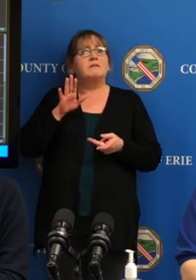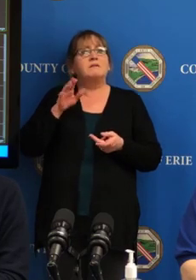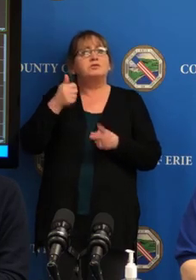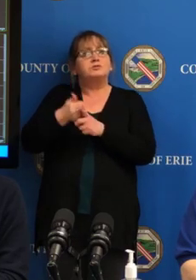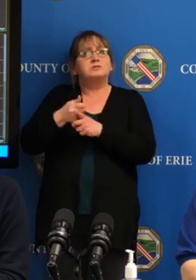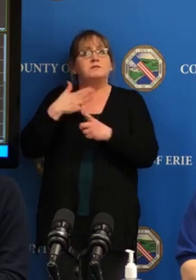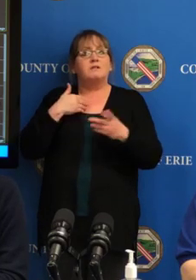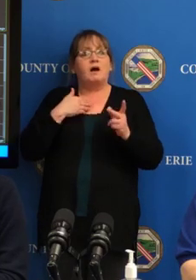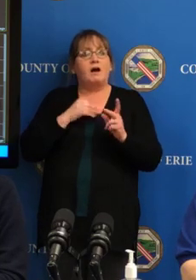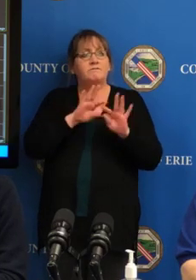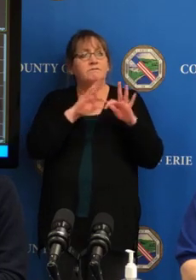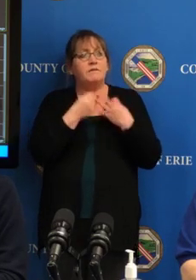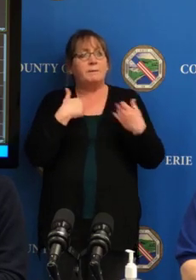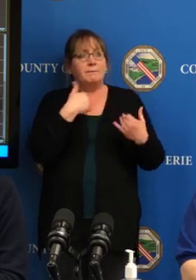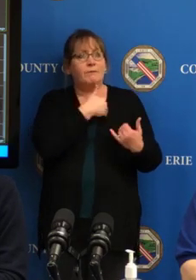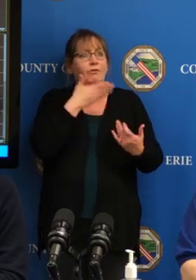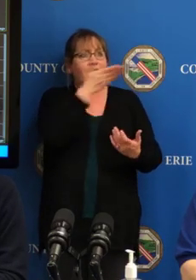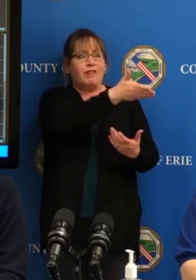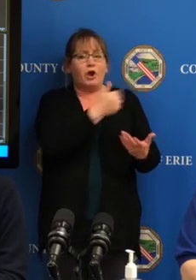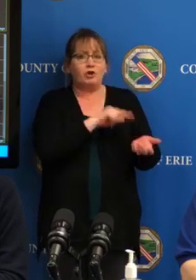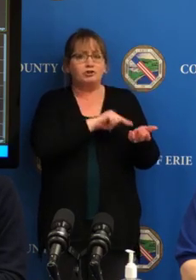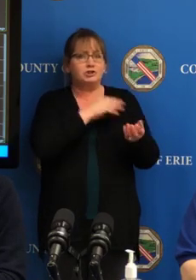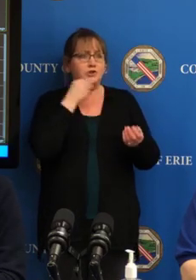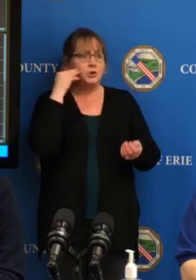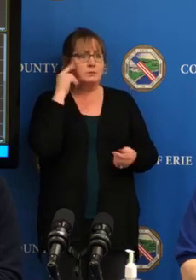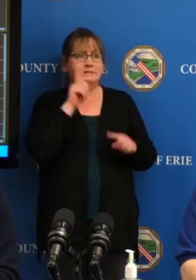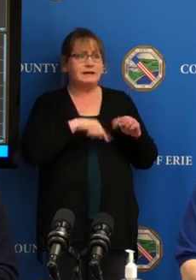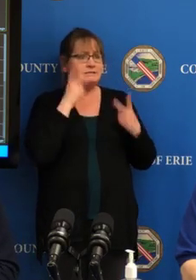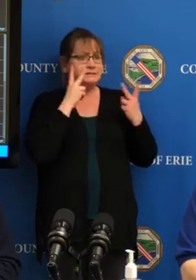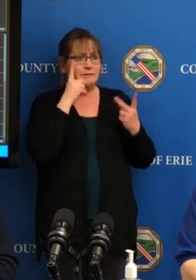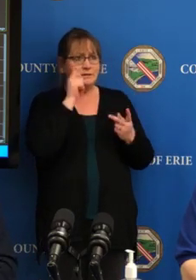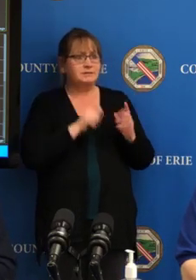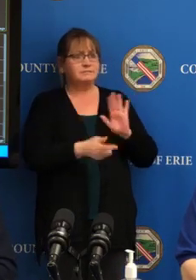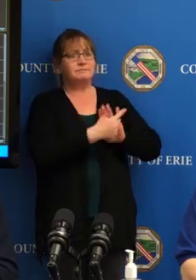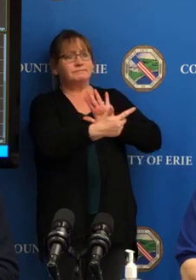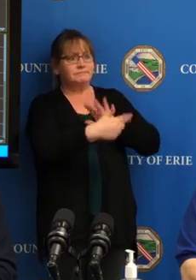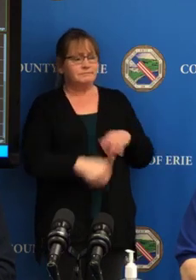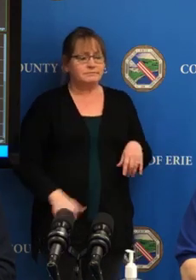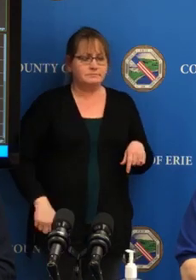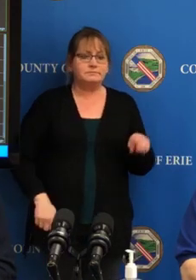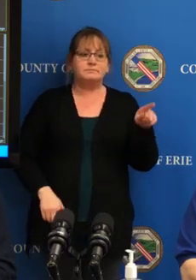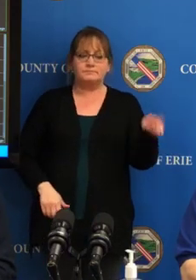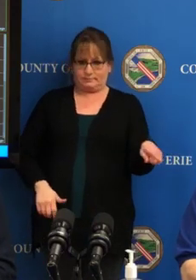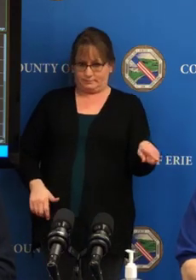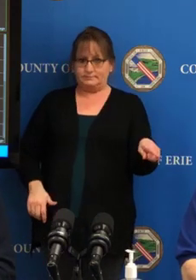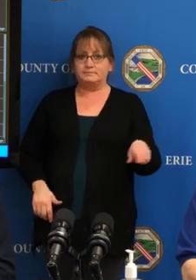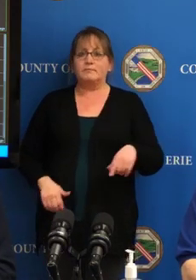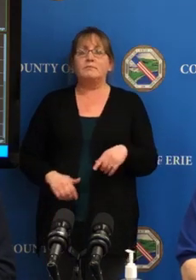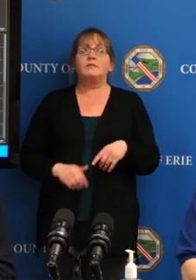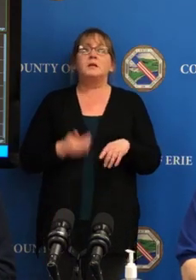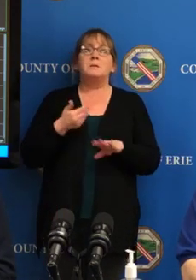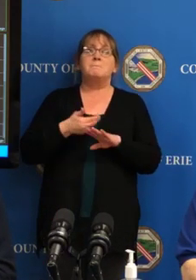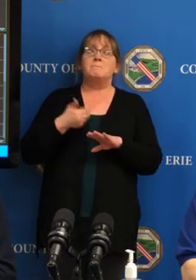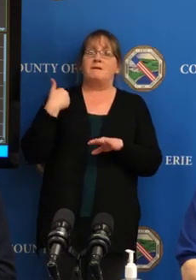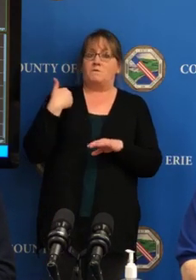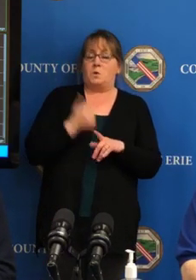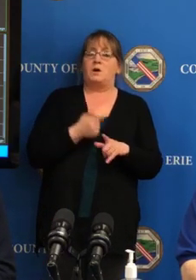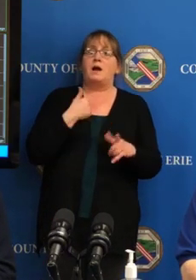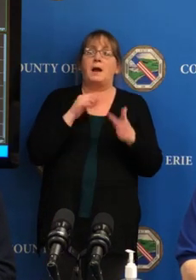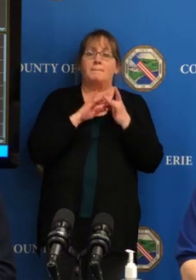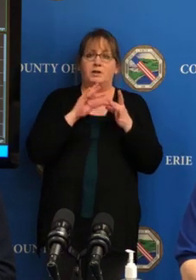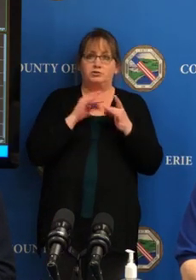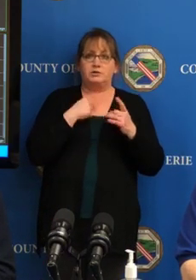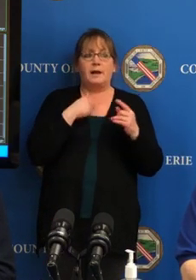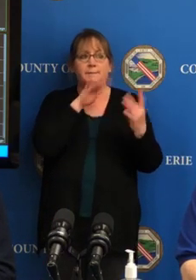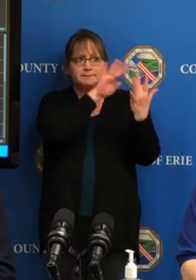home and they can't see them because they're prohibited right now? Commissioner? So as a matter of fact, earlier on, I mentioned that I've been